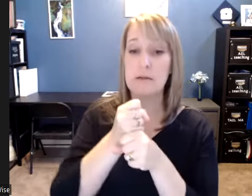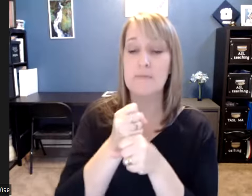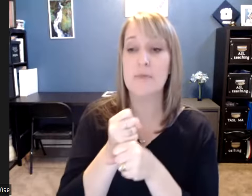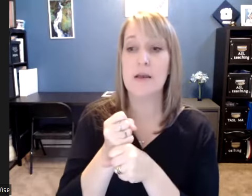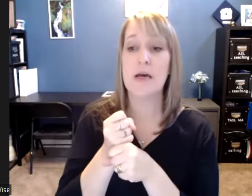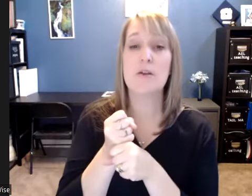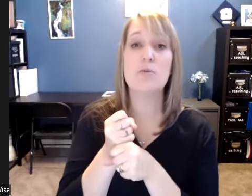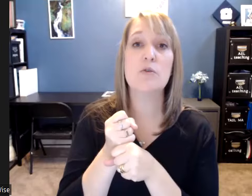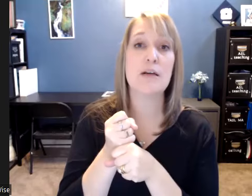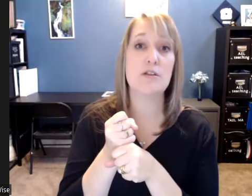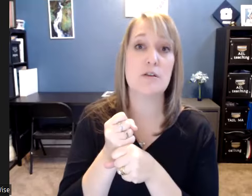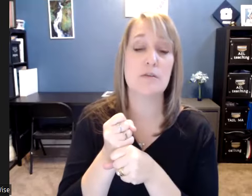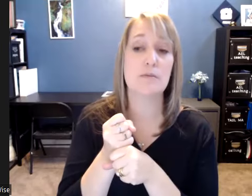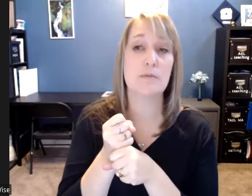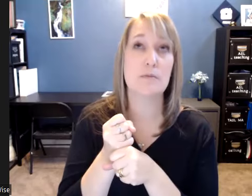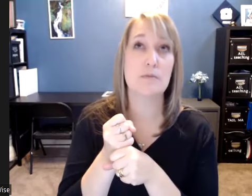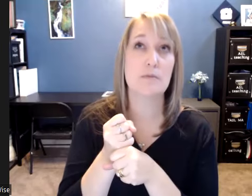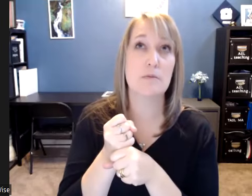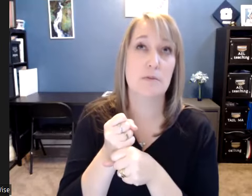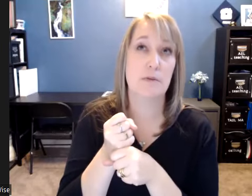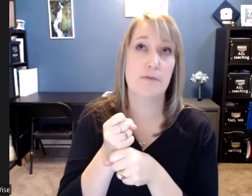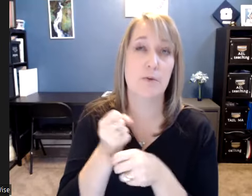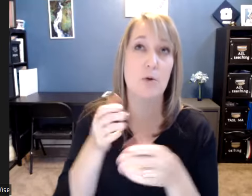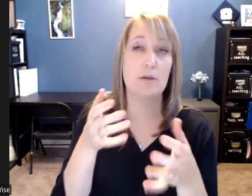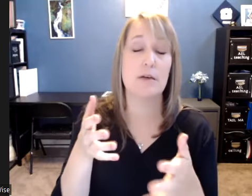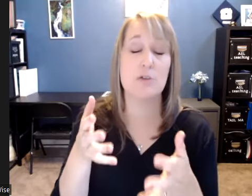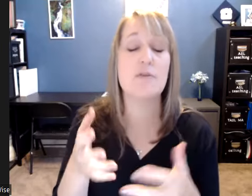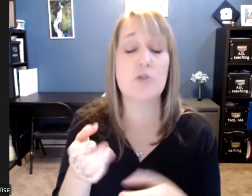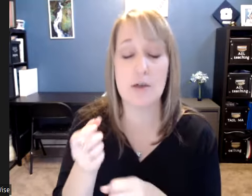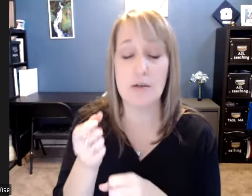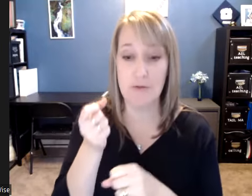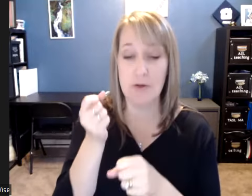year, and then you move it out to the forward, out to the future, out in front of you.